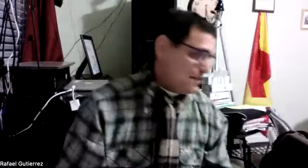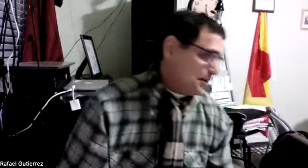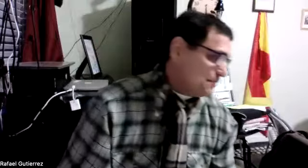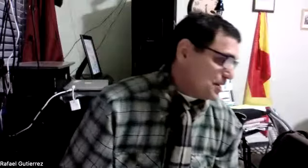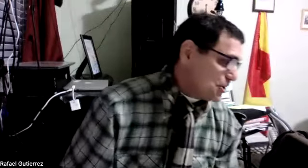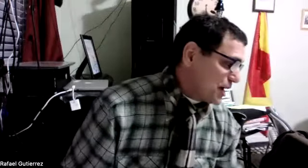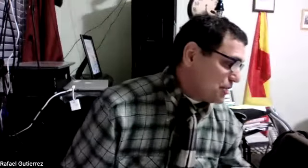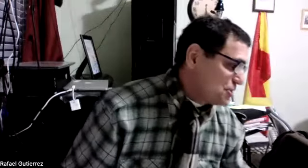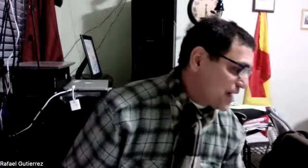Climbing. So can you say